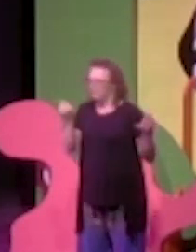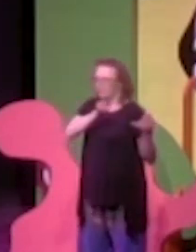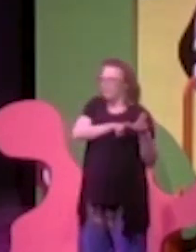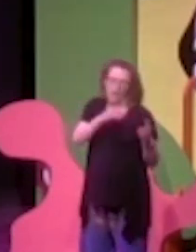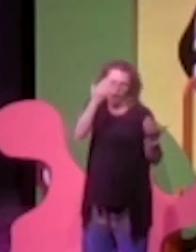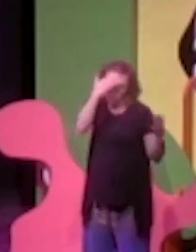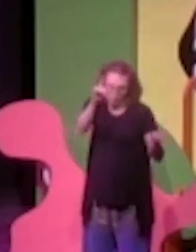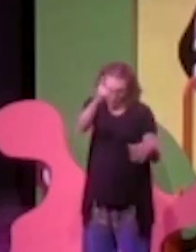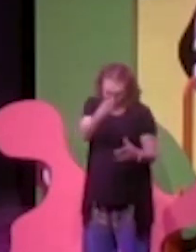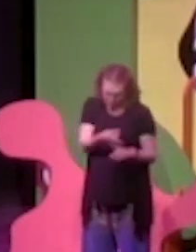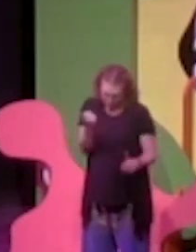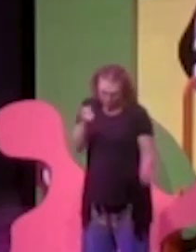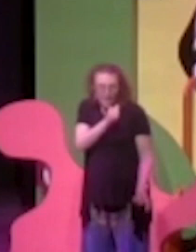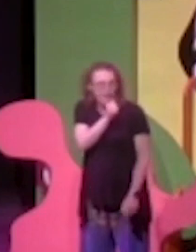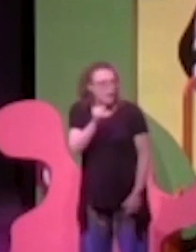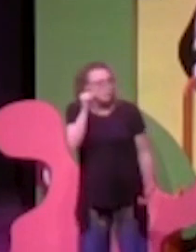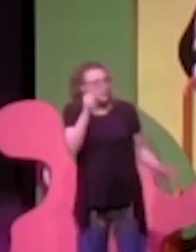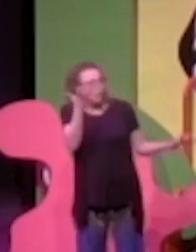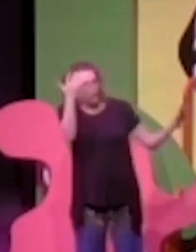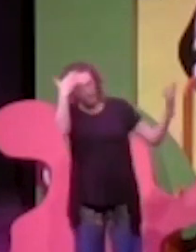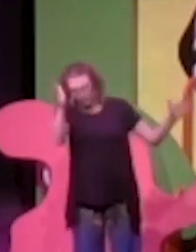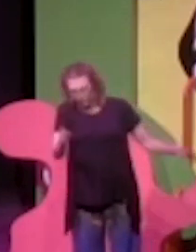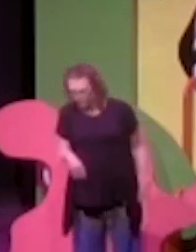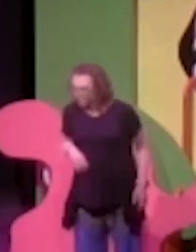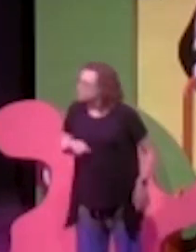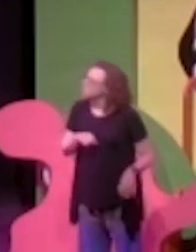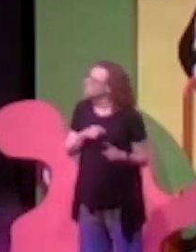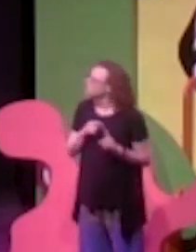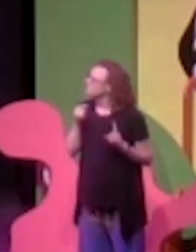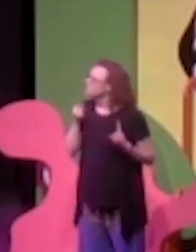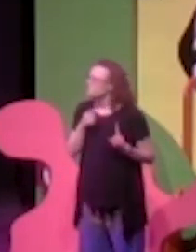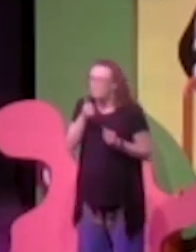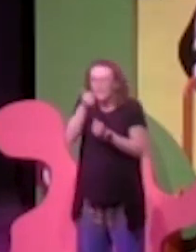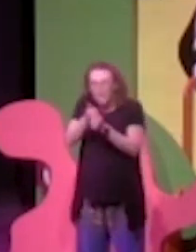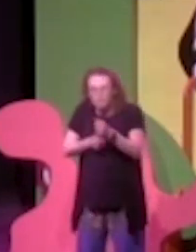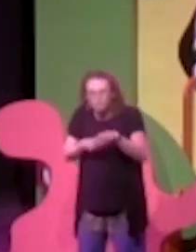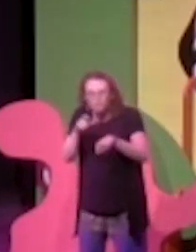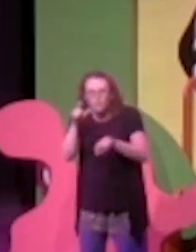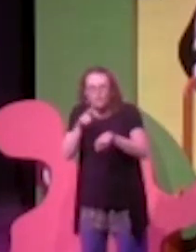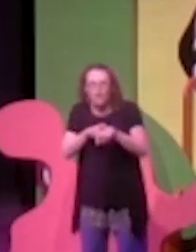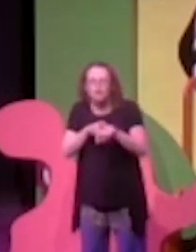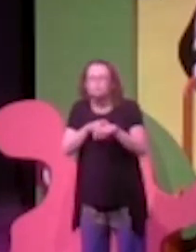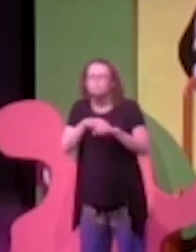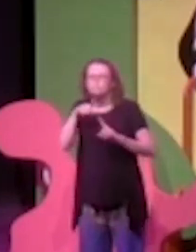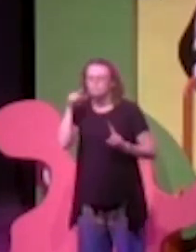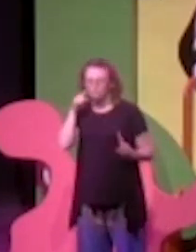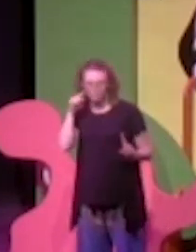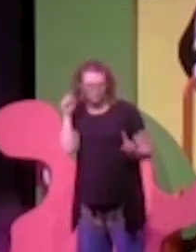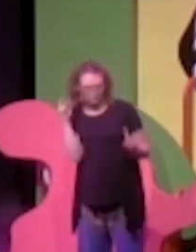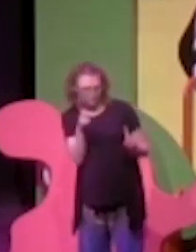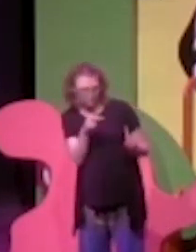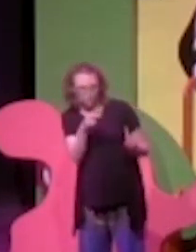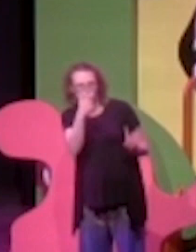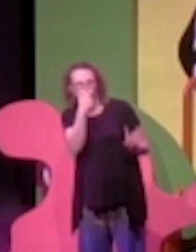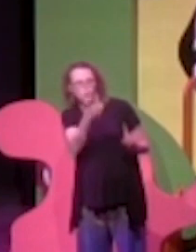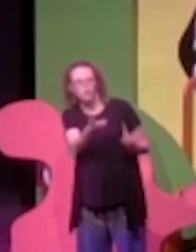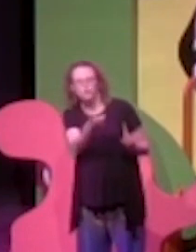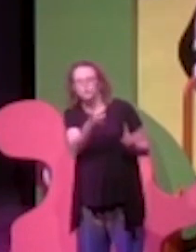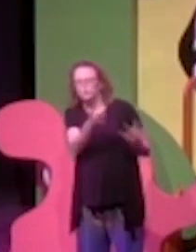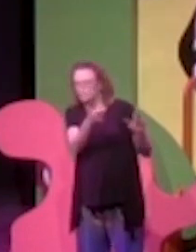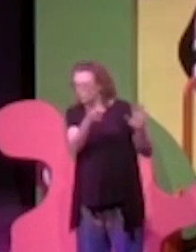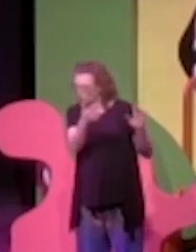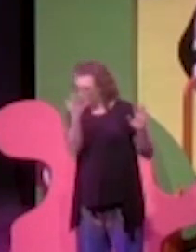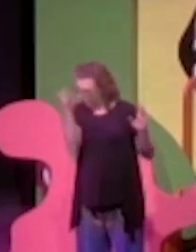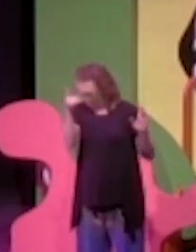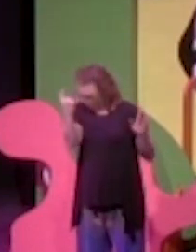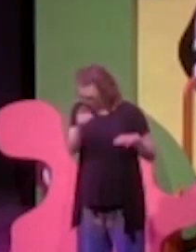who knows, Amazon, and I'm at gaming, and da-da-da. And every time, or even totally unrelated to that, you watch like, what was that